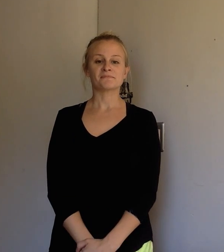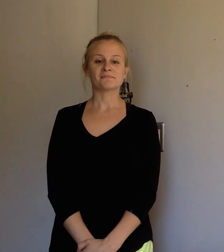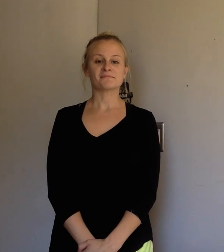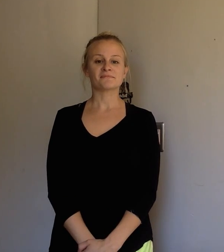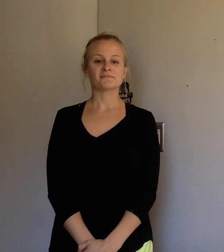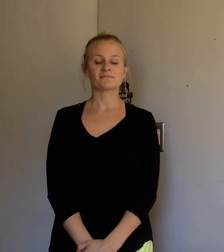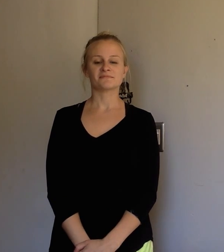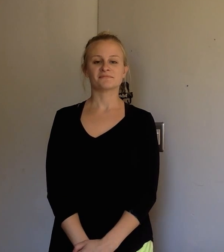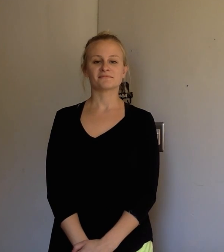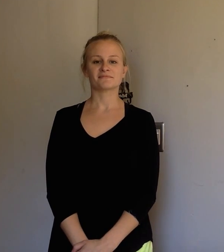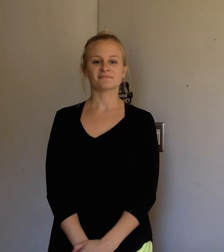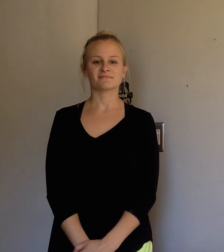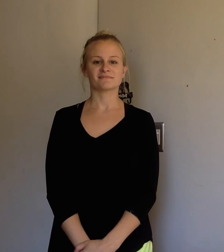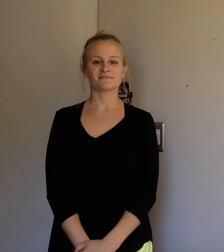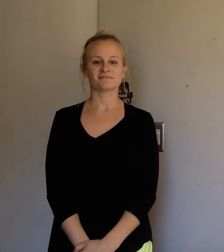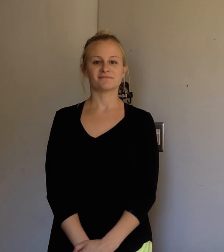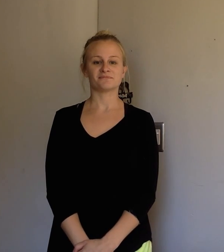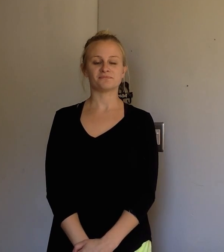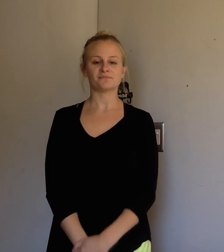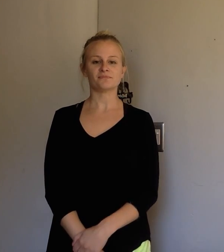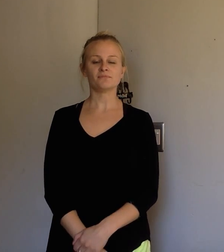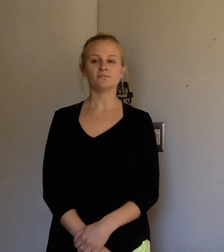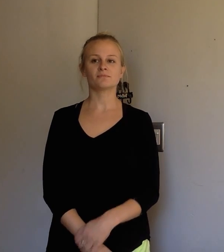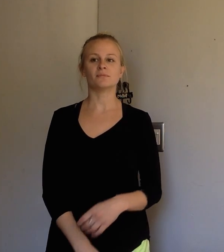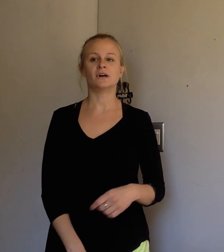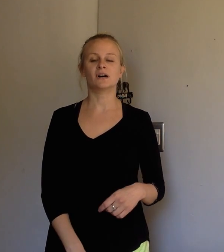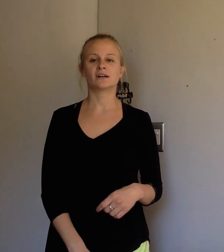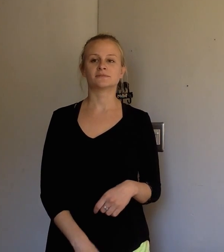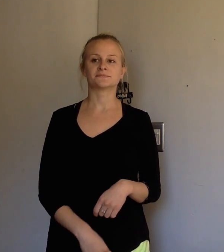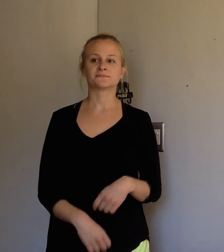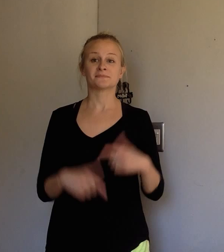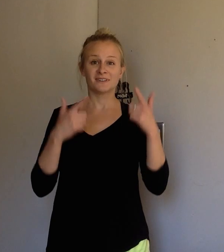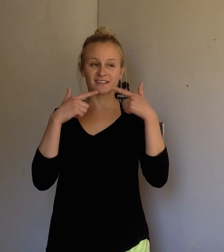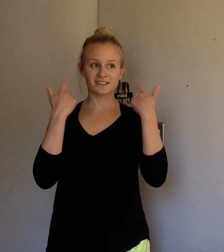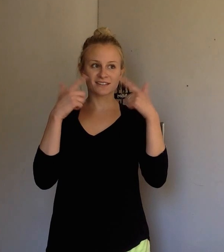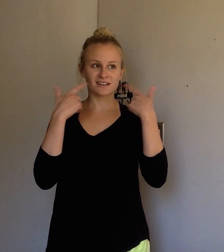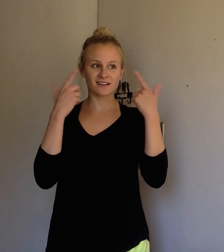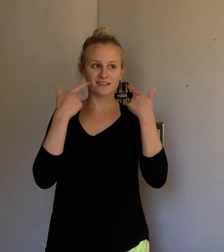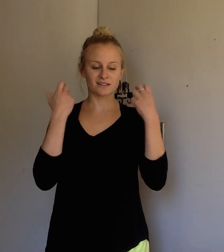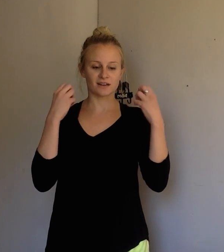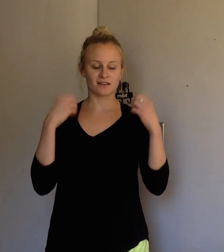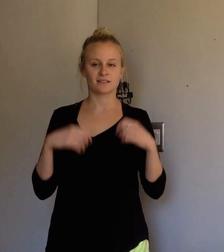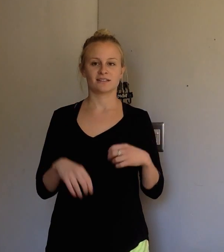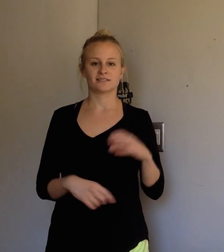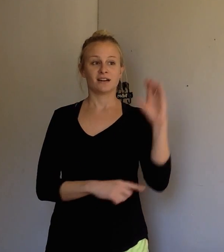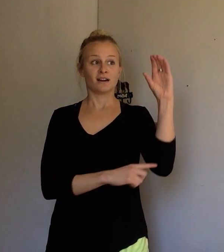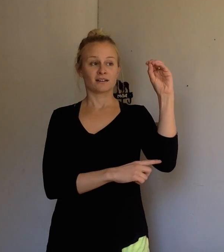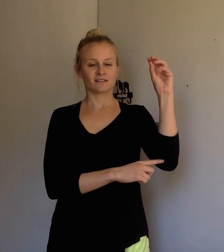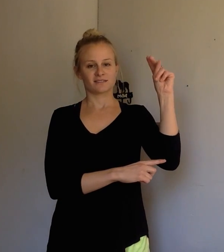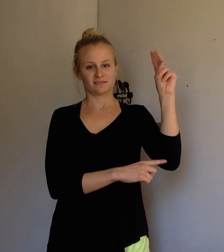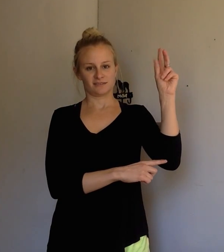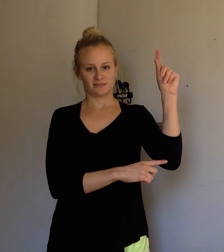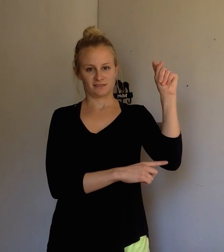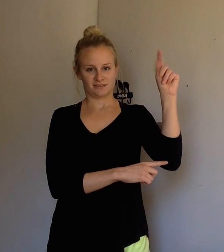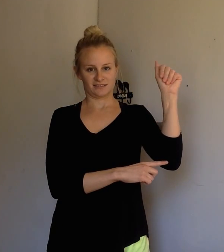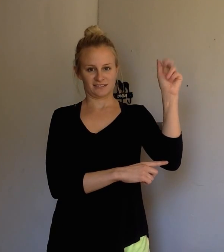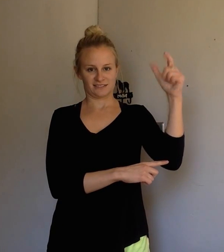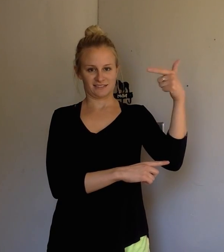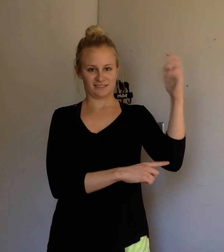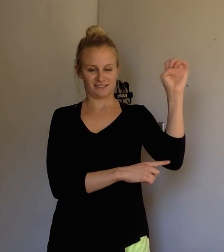behaviourally contagious effect. You can catch laughter from somebody else, and you are more likely to catch laughter off somebody else if you know them. So it's still